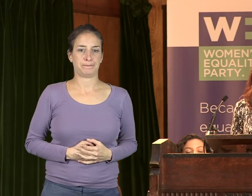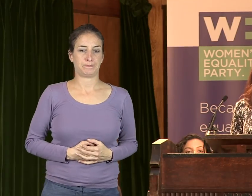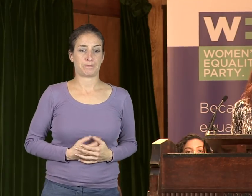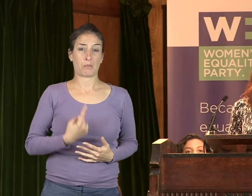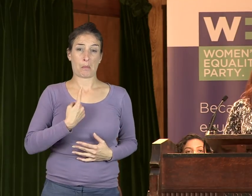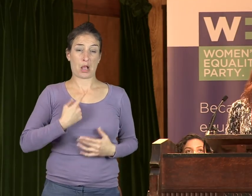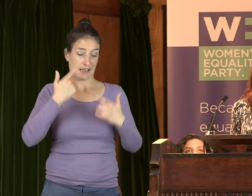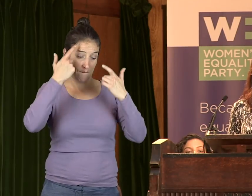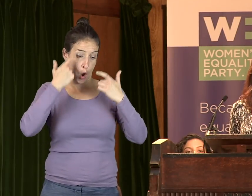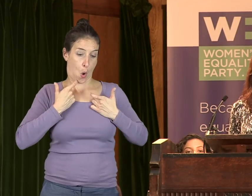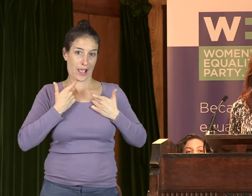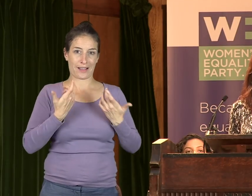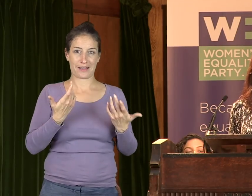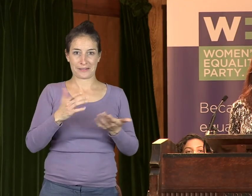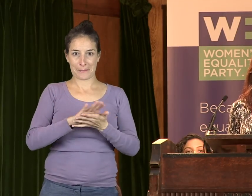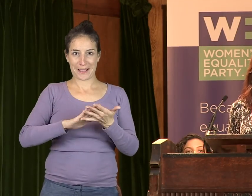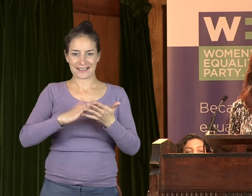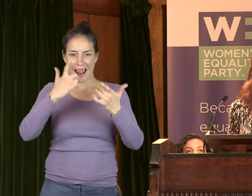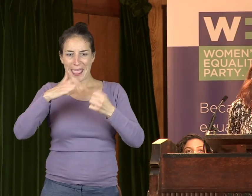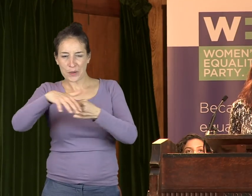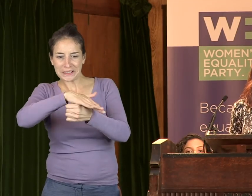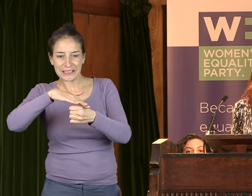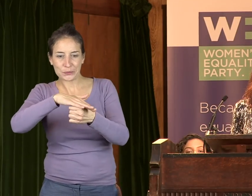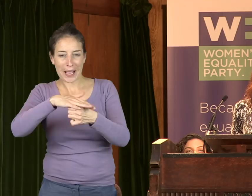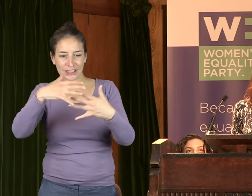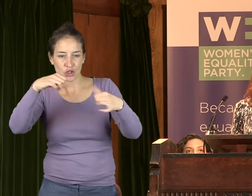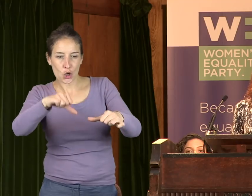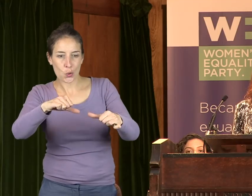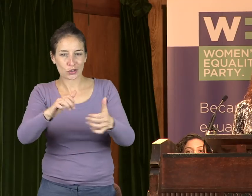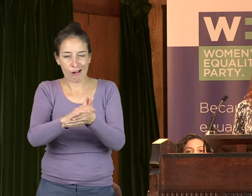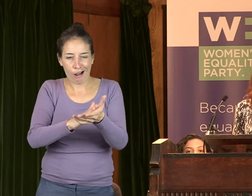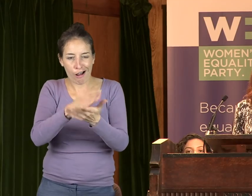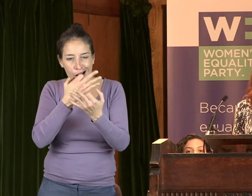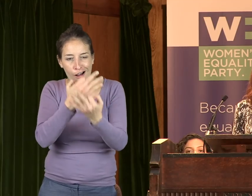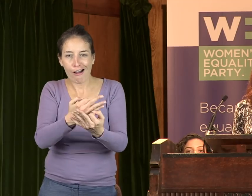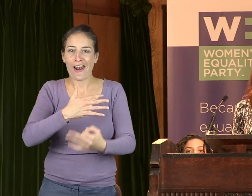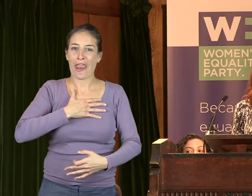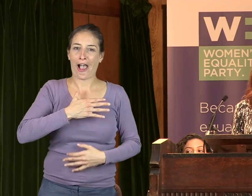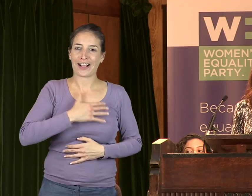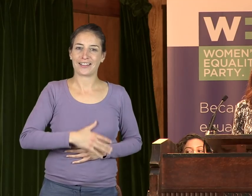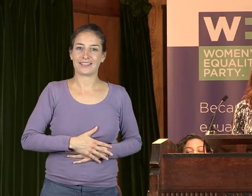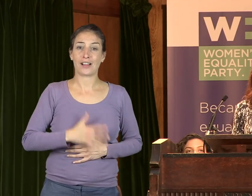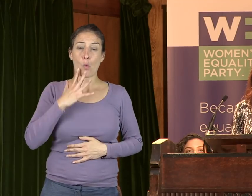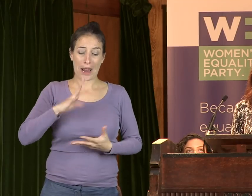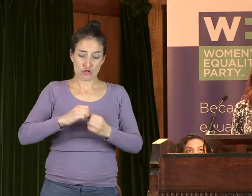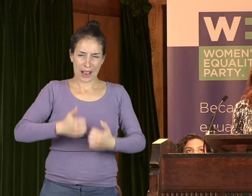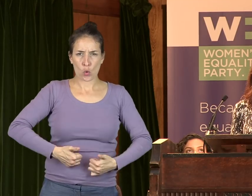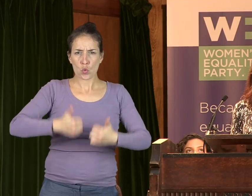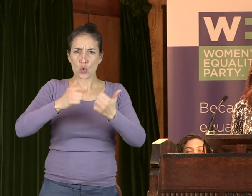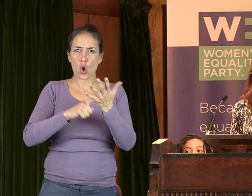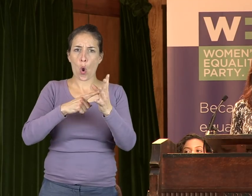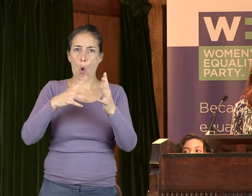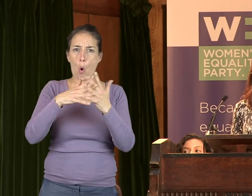As a lawyer, I like legal solutions. I like it when we make effective laws and people abide by